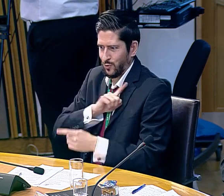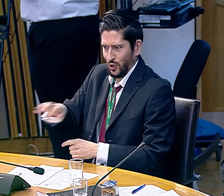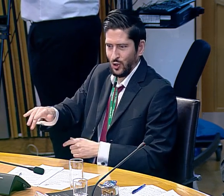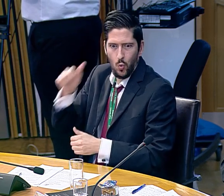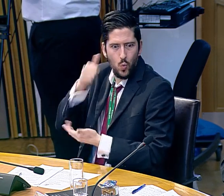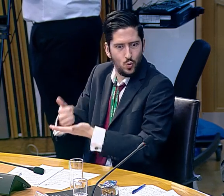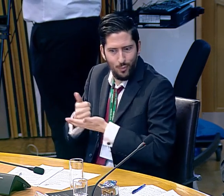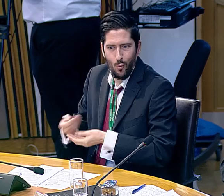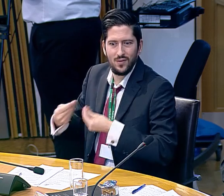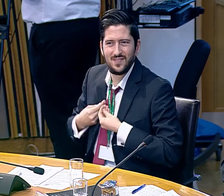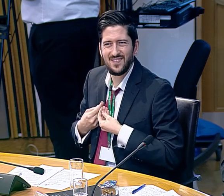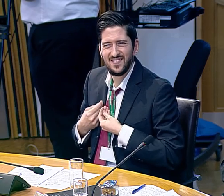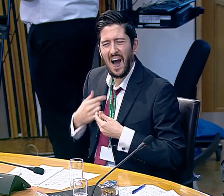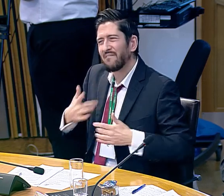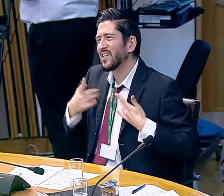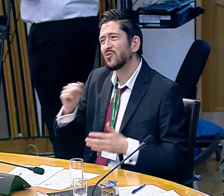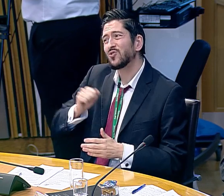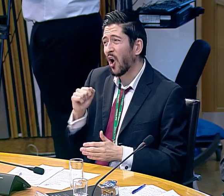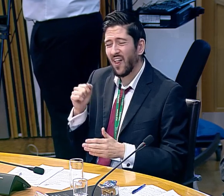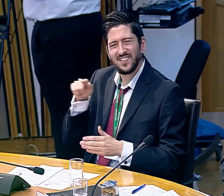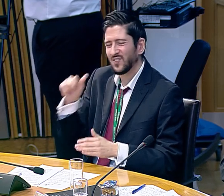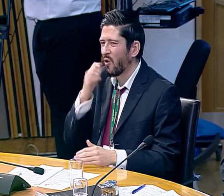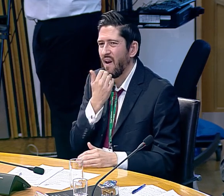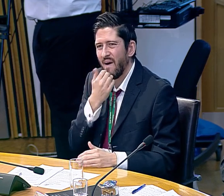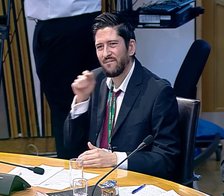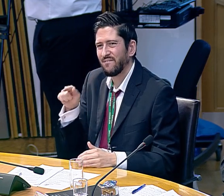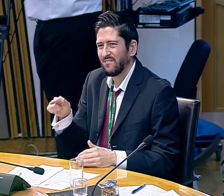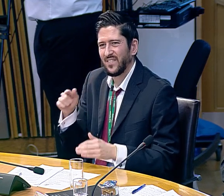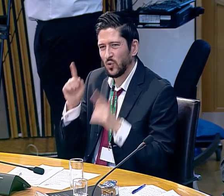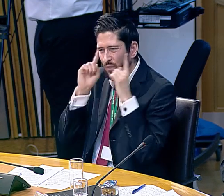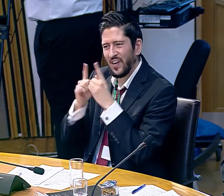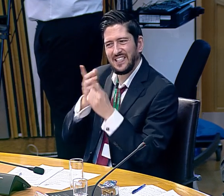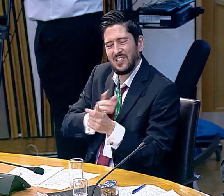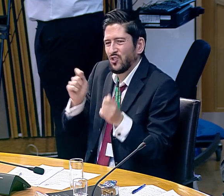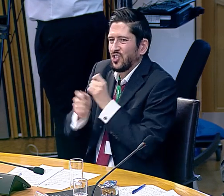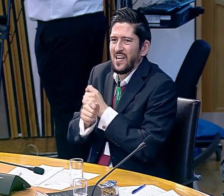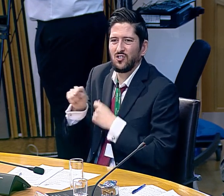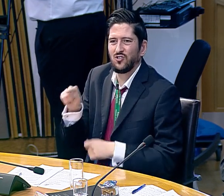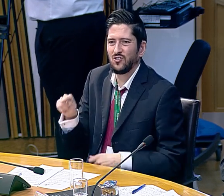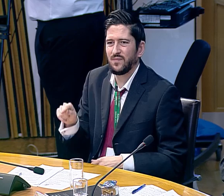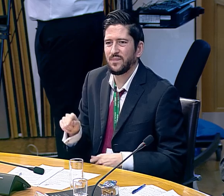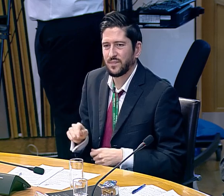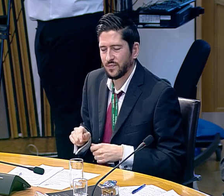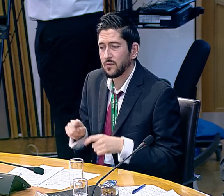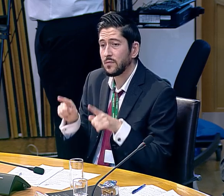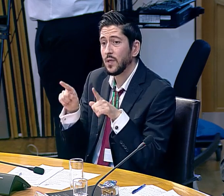and if those staff really engaged with the deaf community and tried to engage with the community and attract